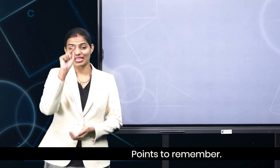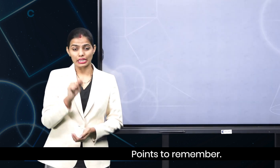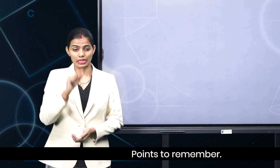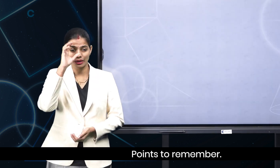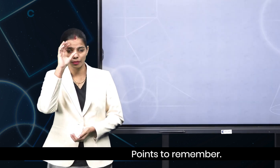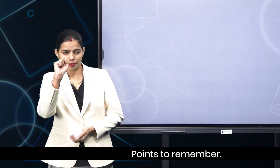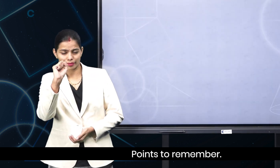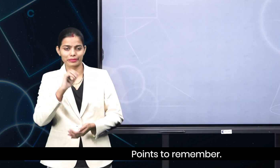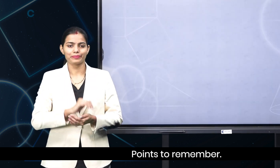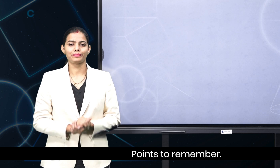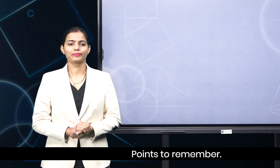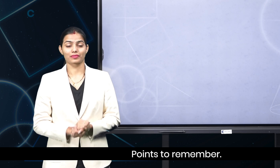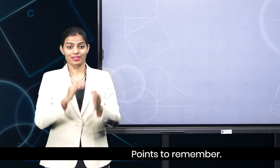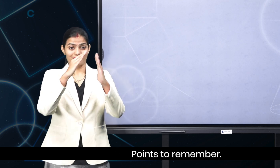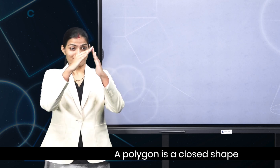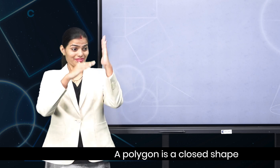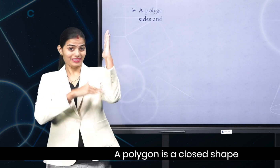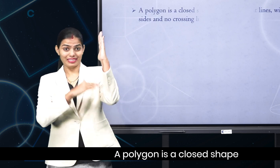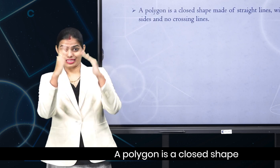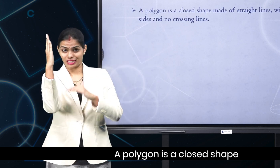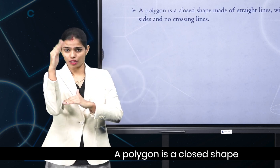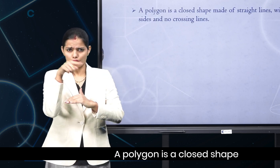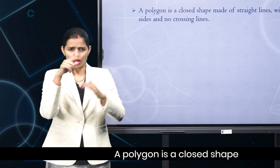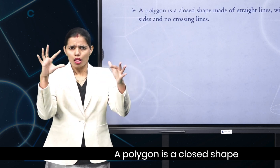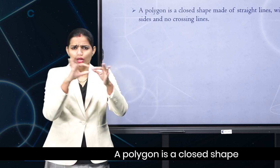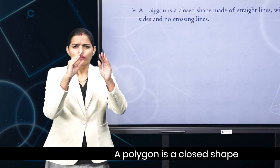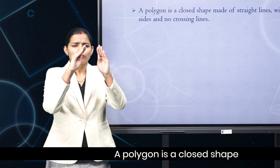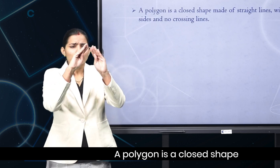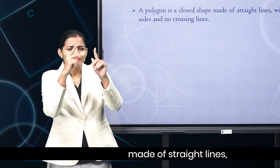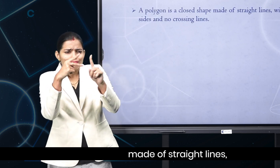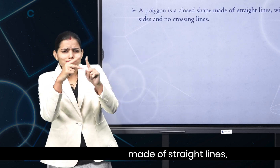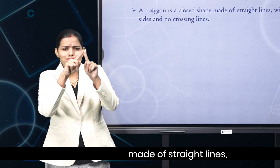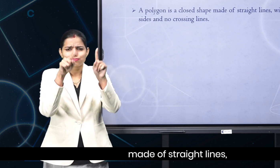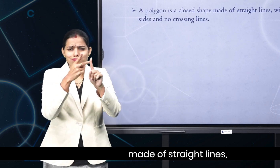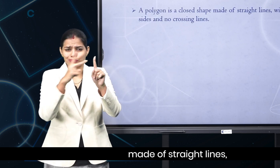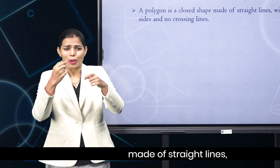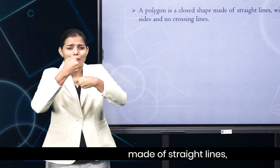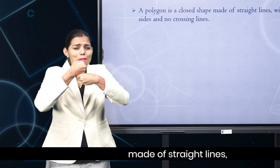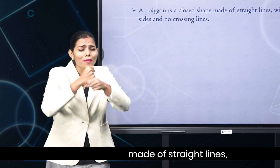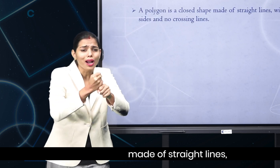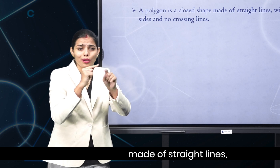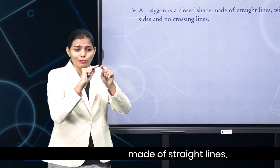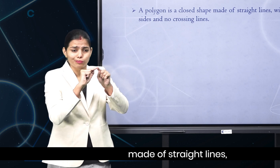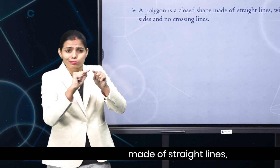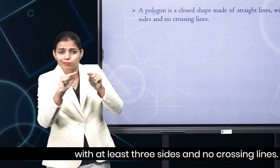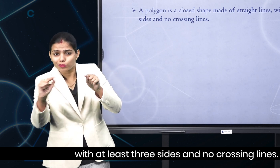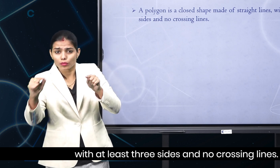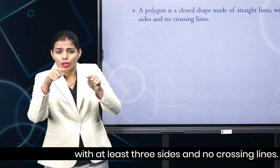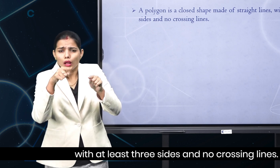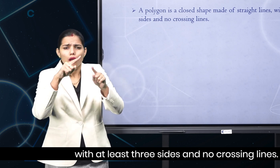Points to remember. A polygon is a closed shape made of straight lines with at least